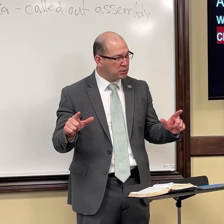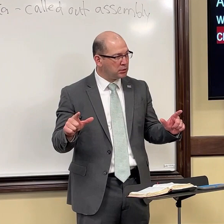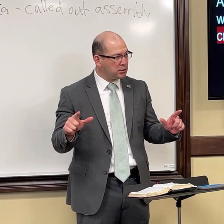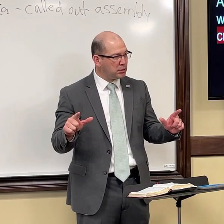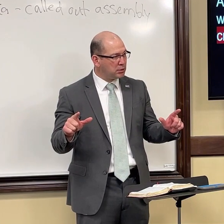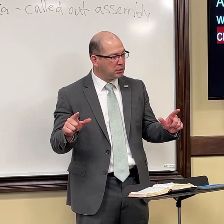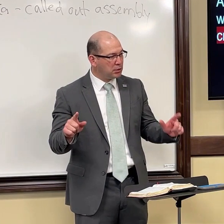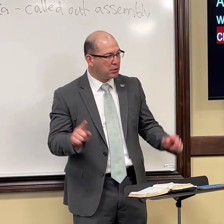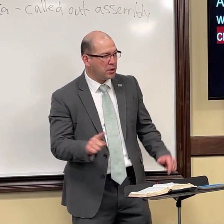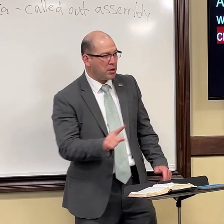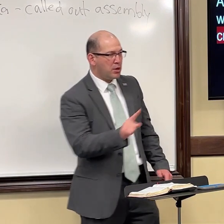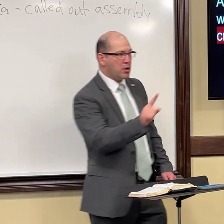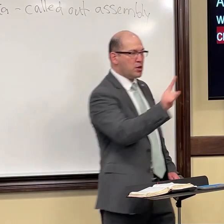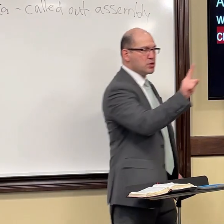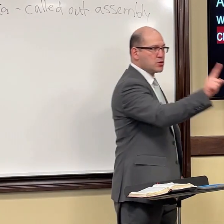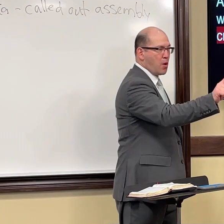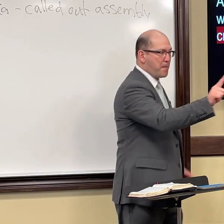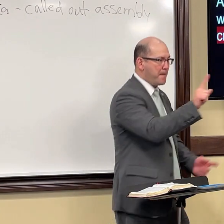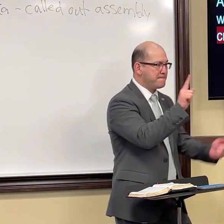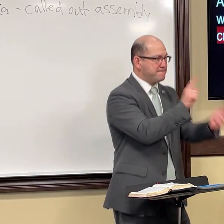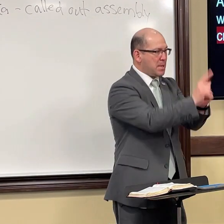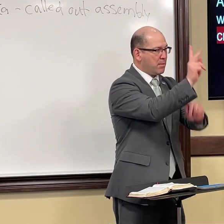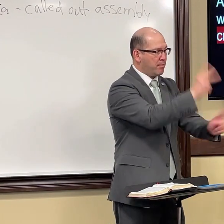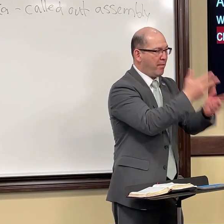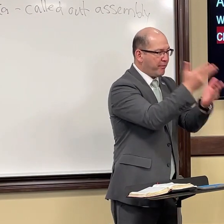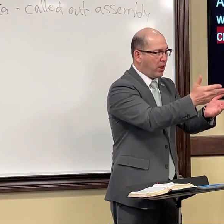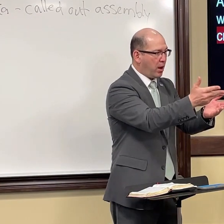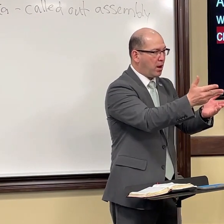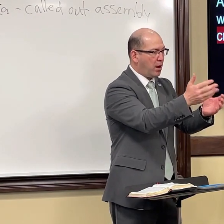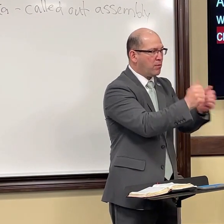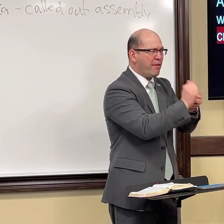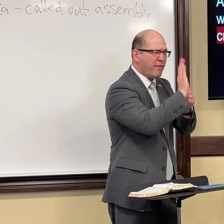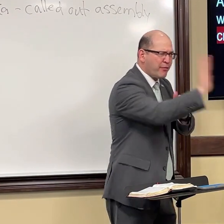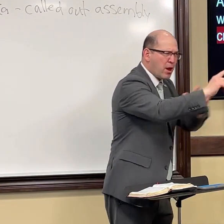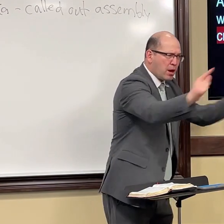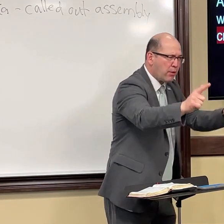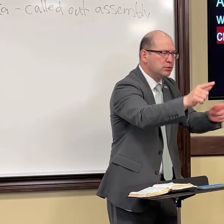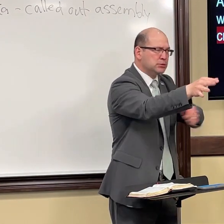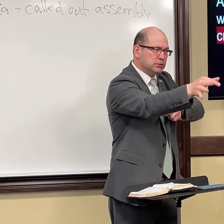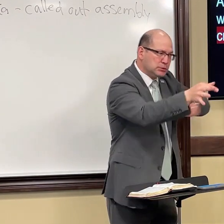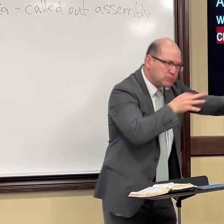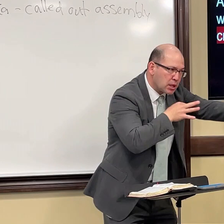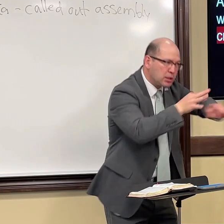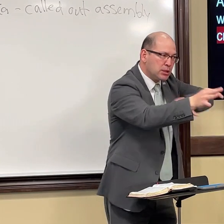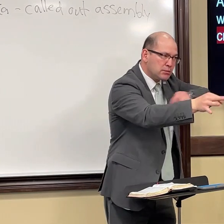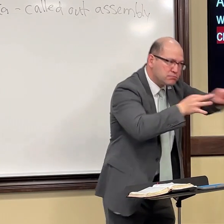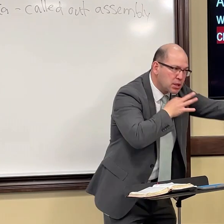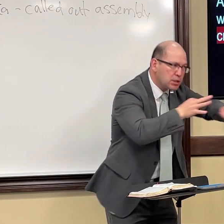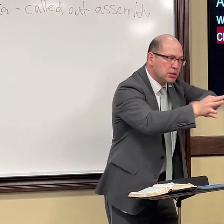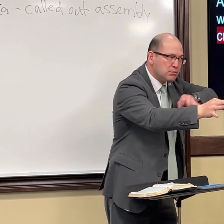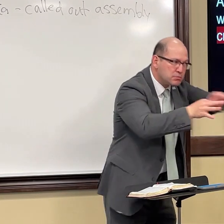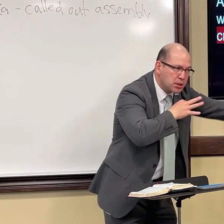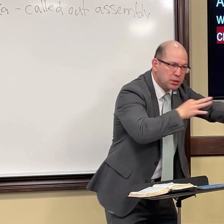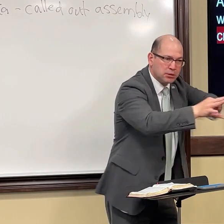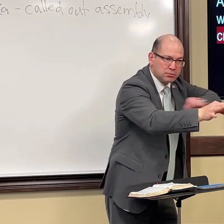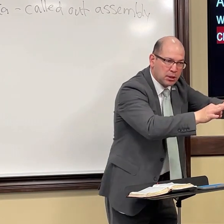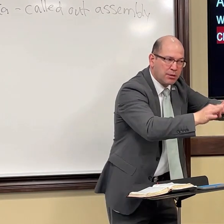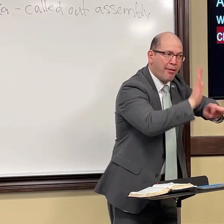language of that region. So when they meet somebody there, they can explain the gospel in their